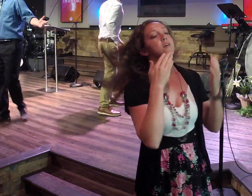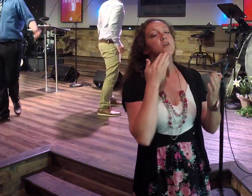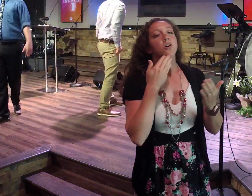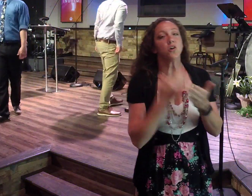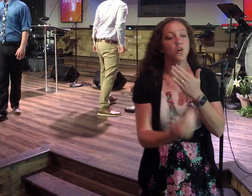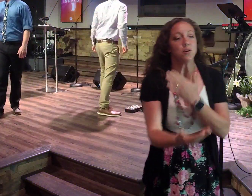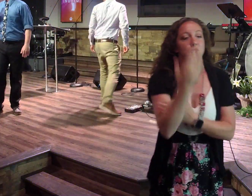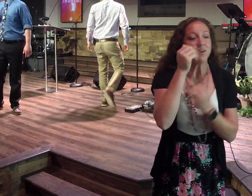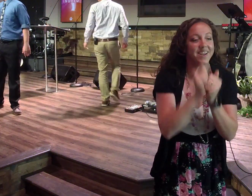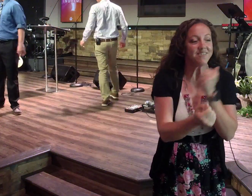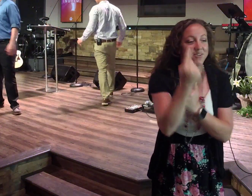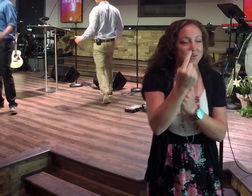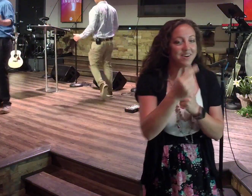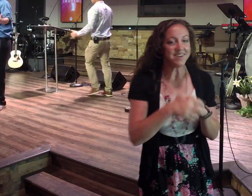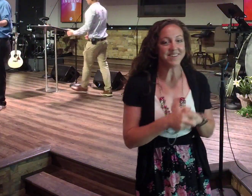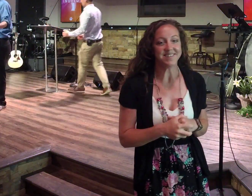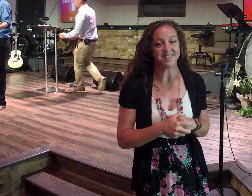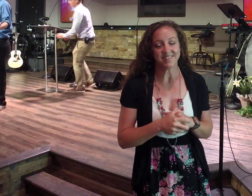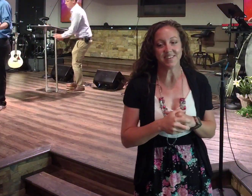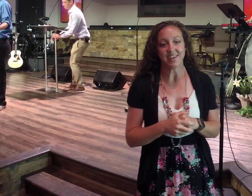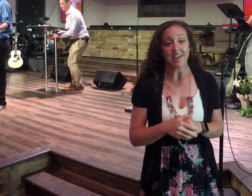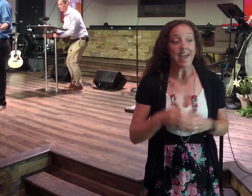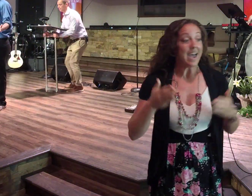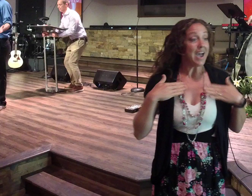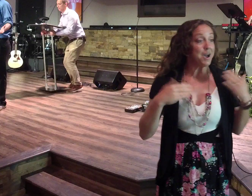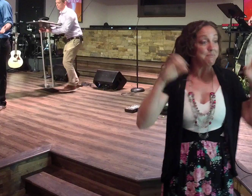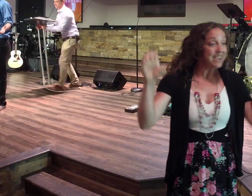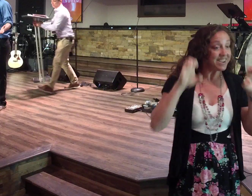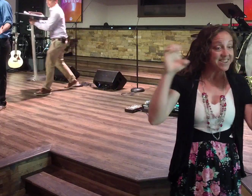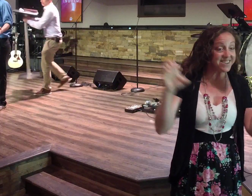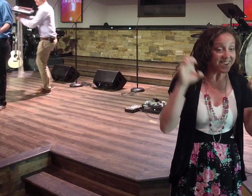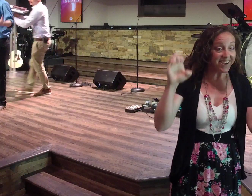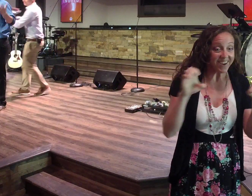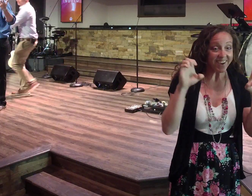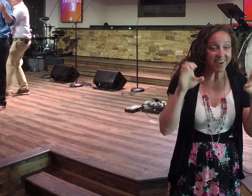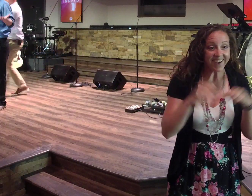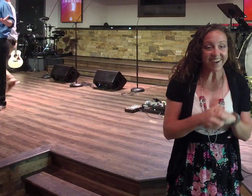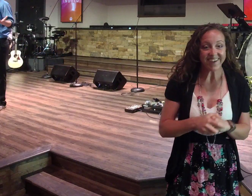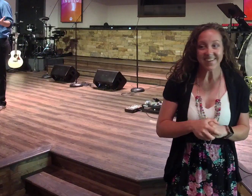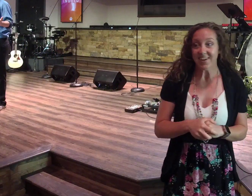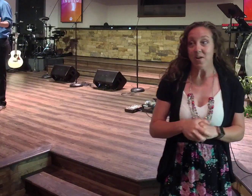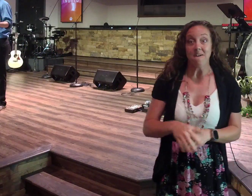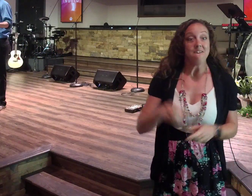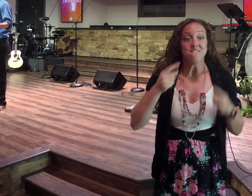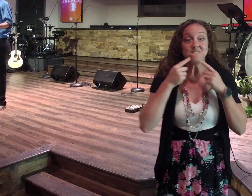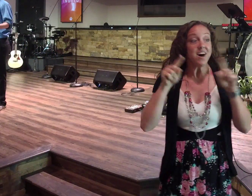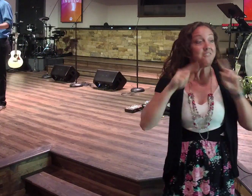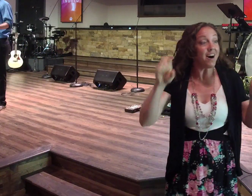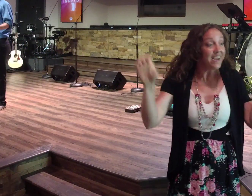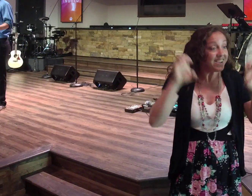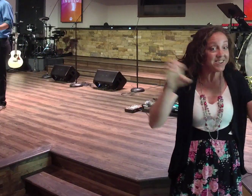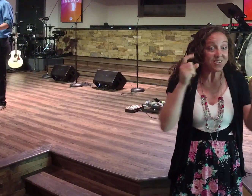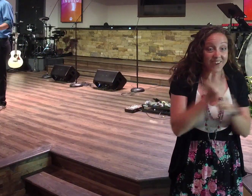Good morning, everybody. Good morning. Happy Easter. Happy Easter. I know, it's finally